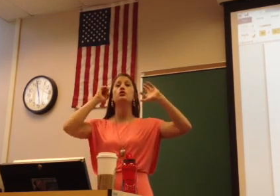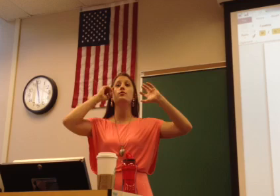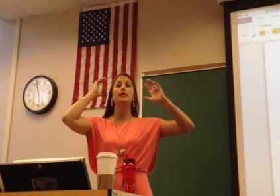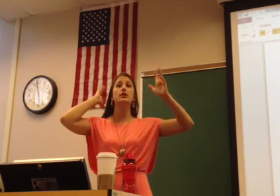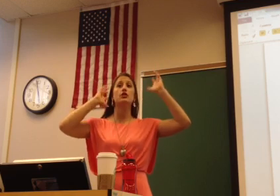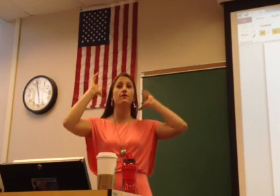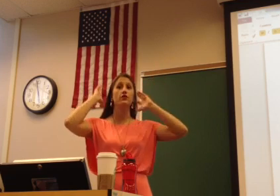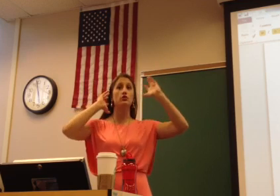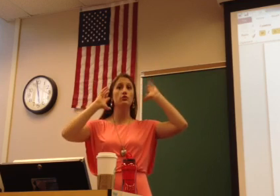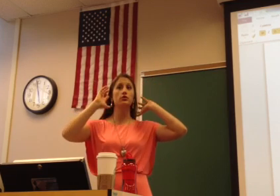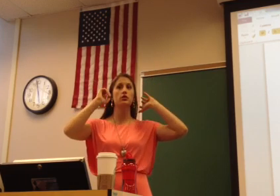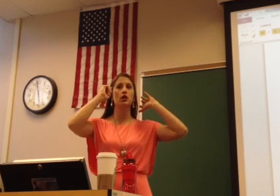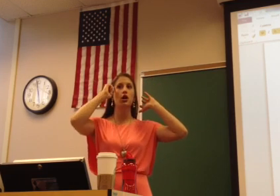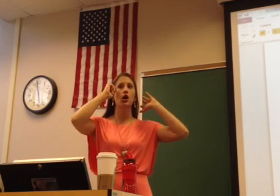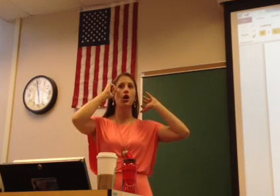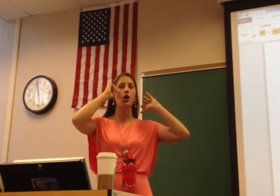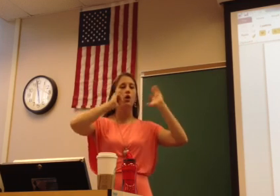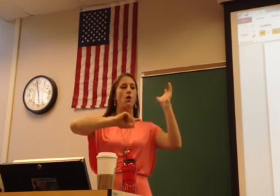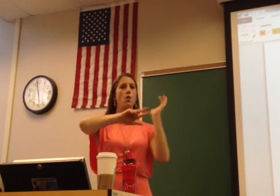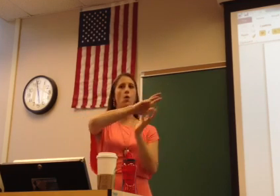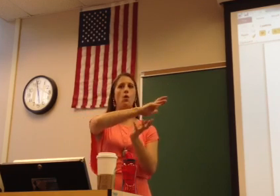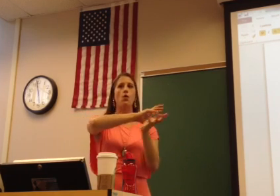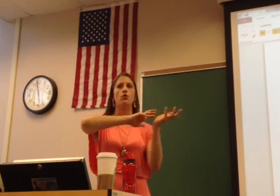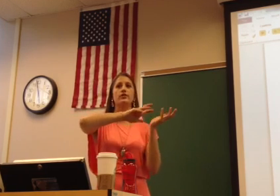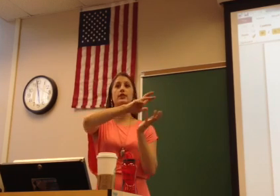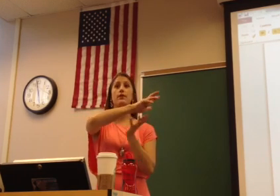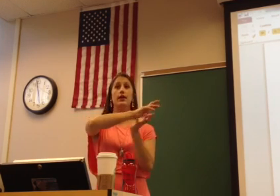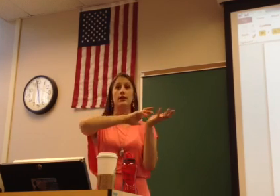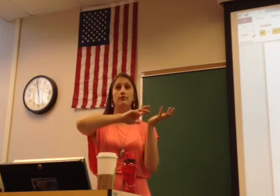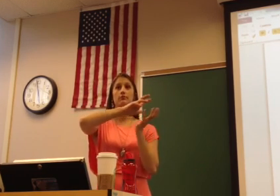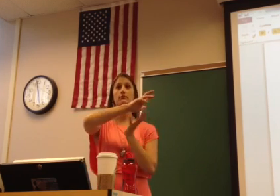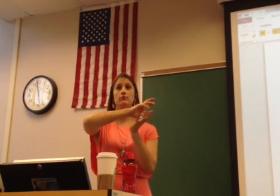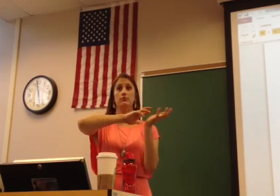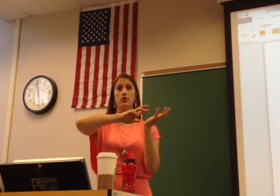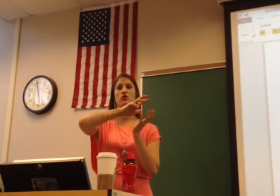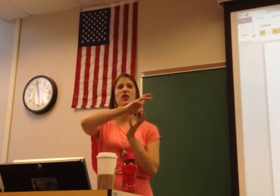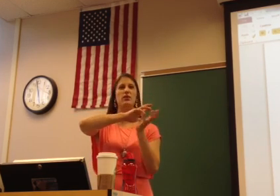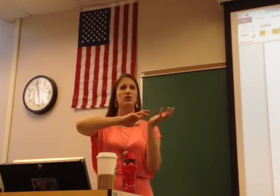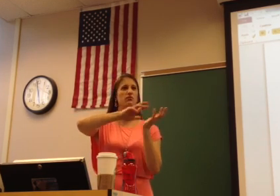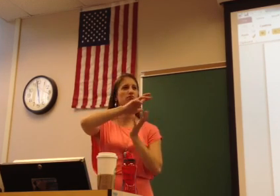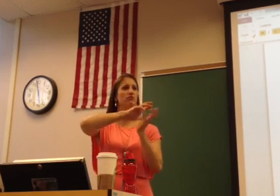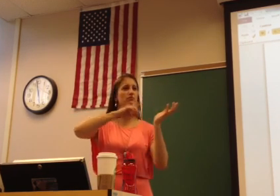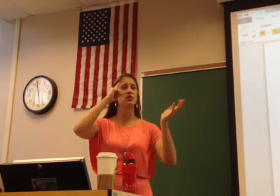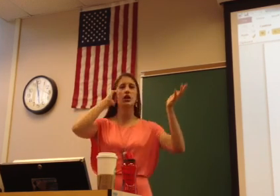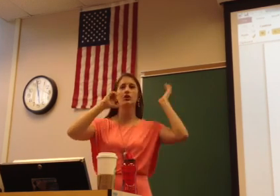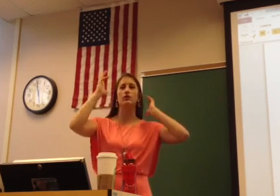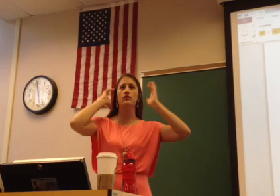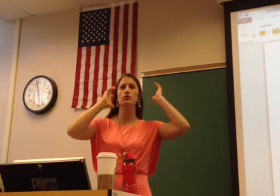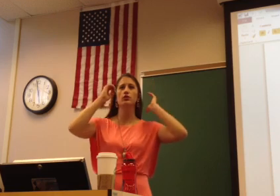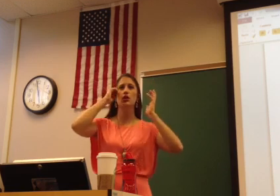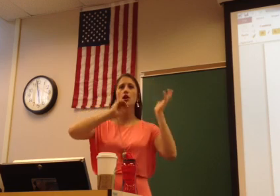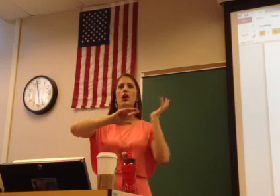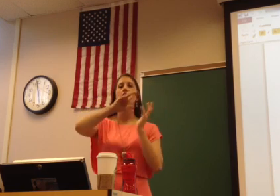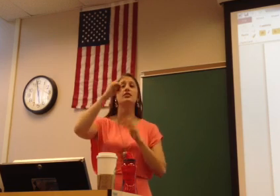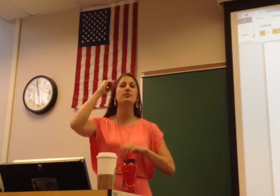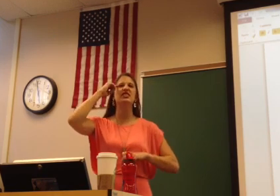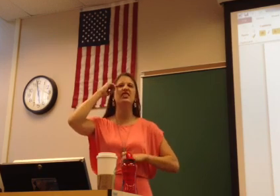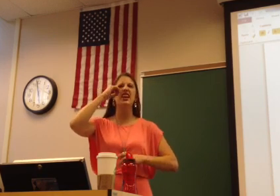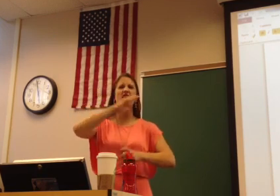do it here, confuse, or see it right here. You can do it that way too. Confuse, because it means think